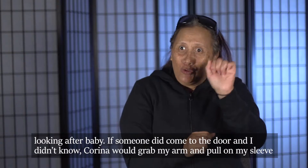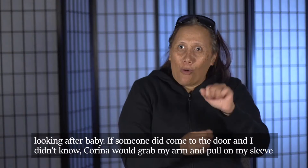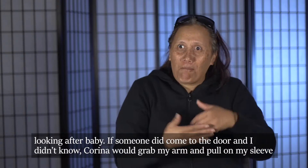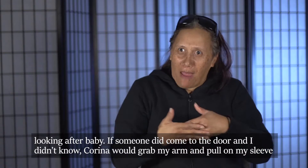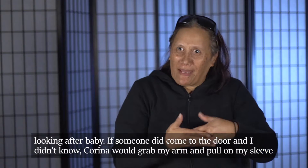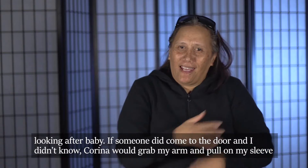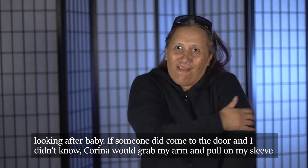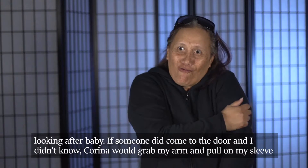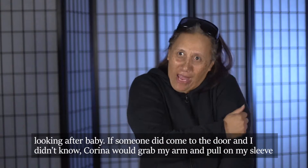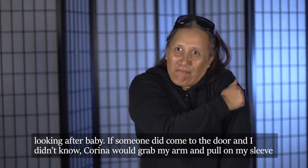looking after baby.